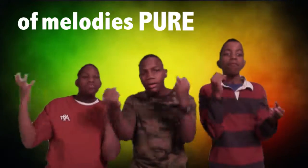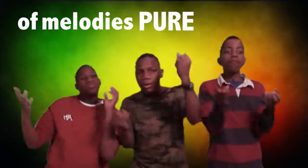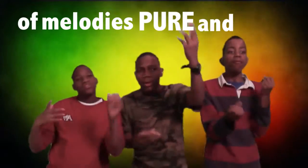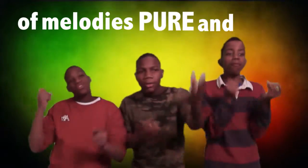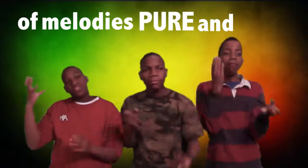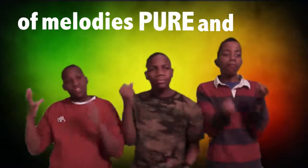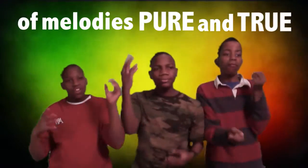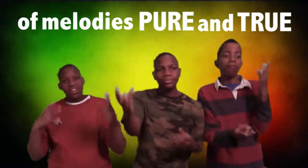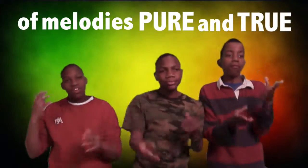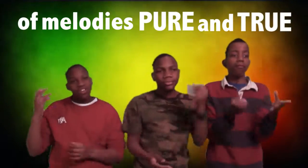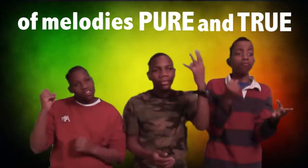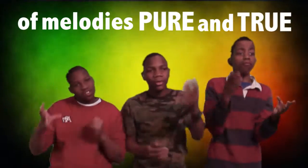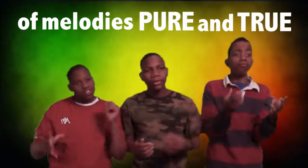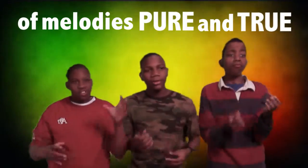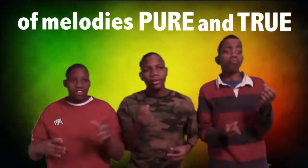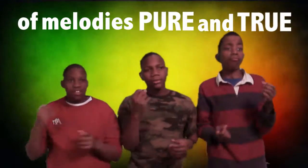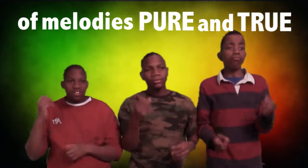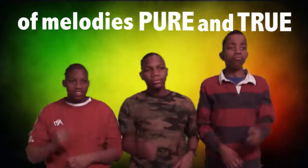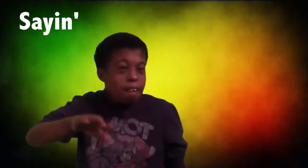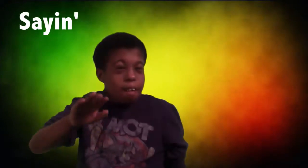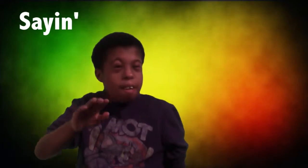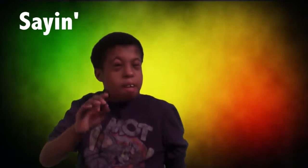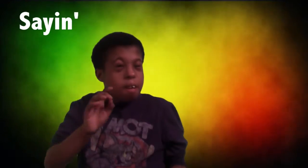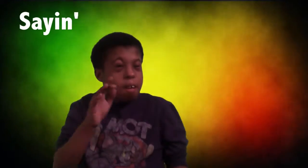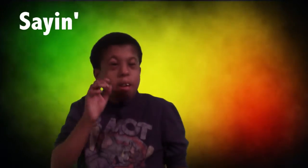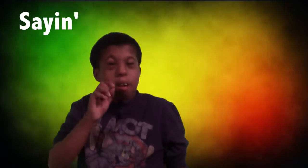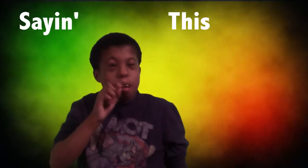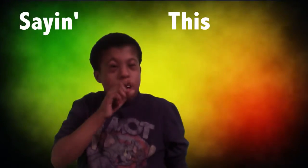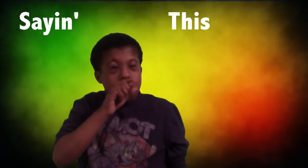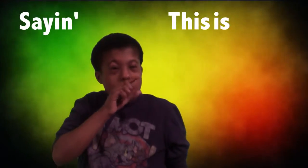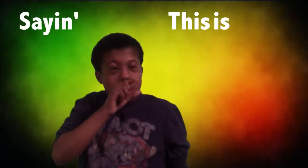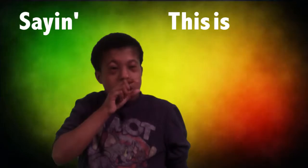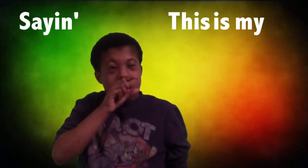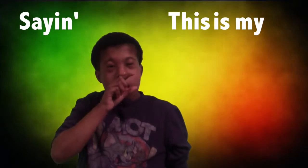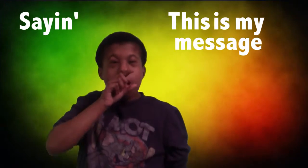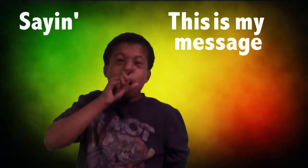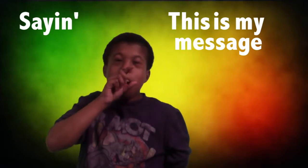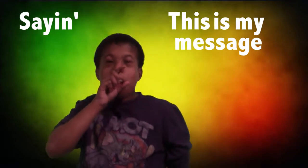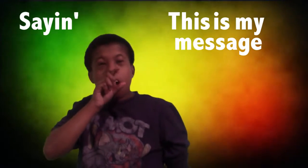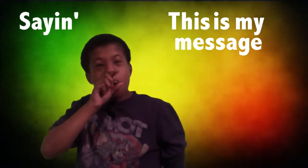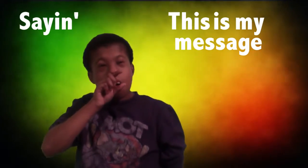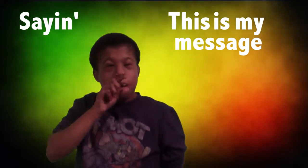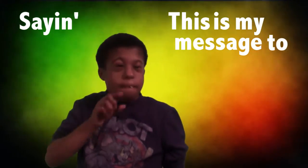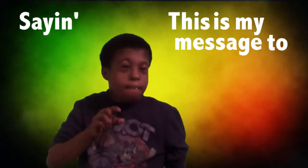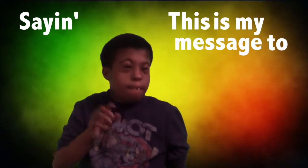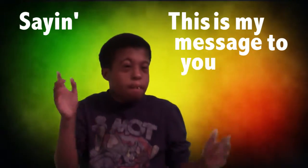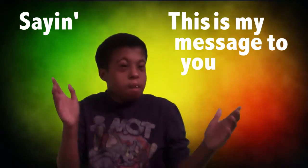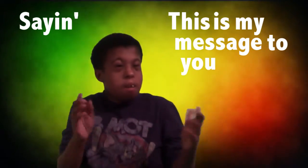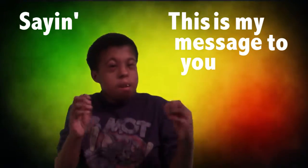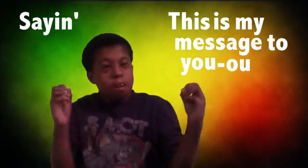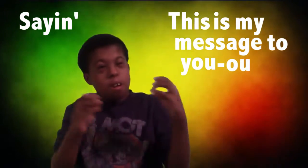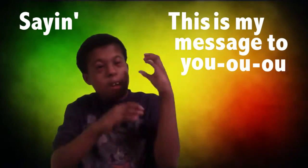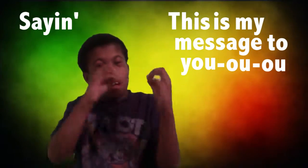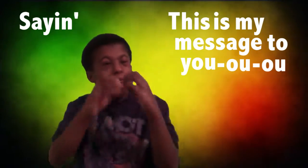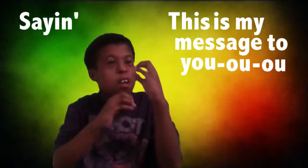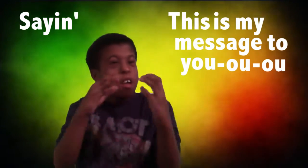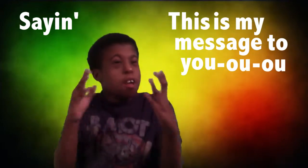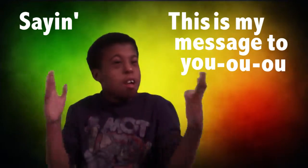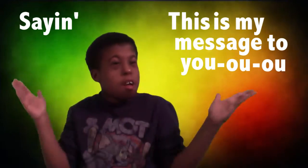melody's pure and true Saying This is my message To you That's why